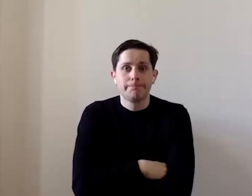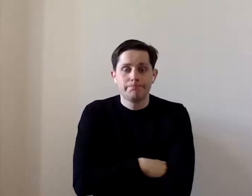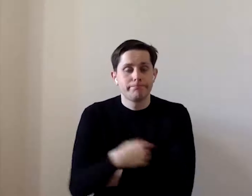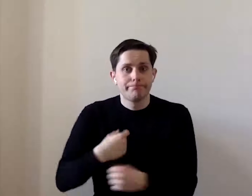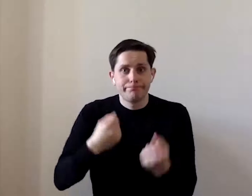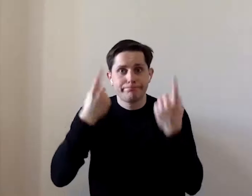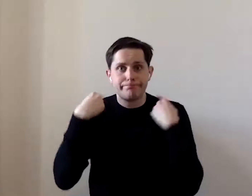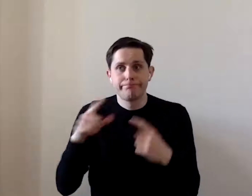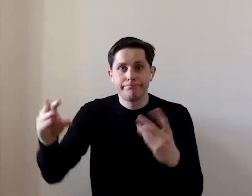about.